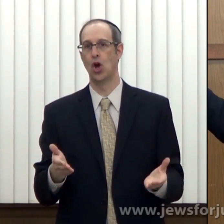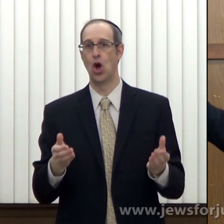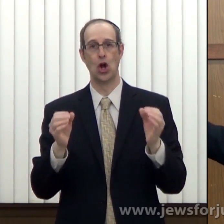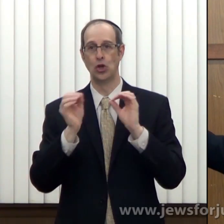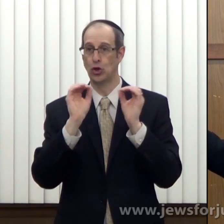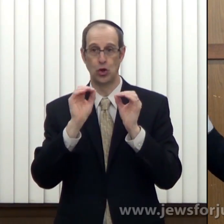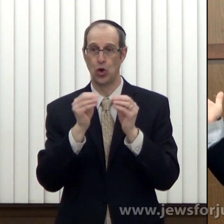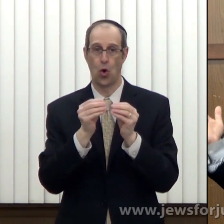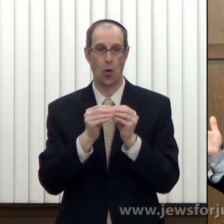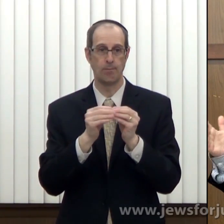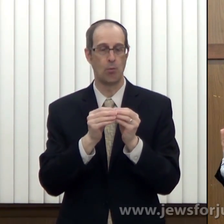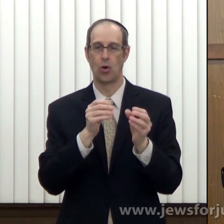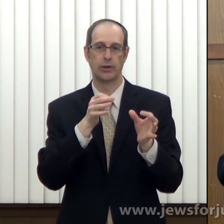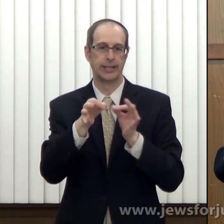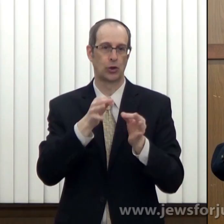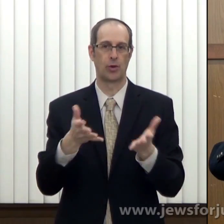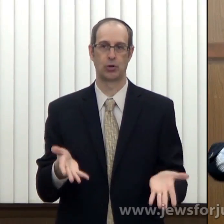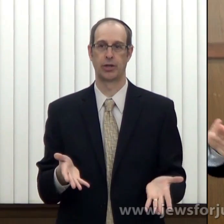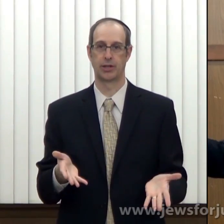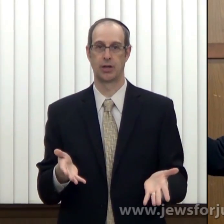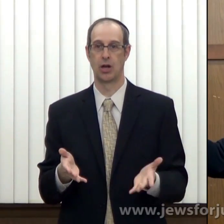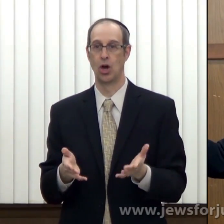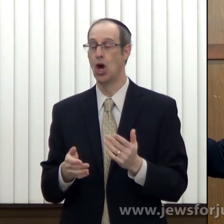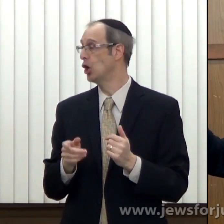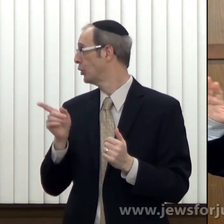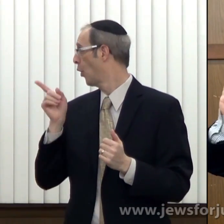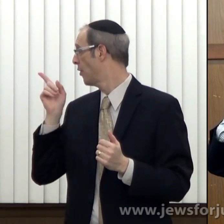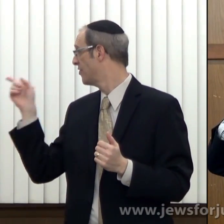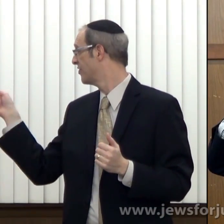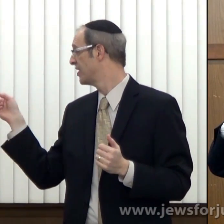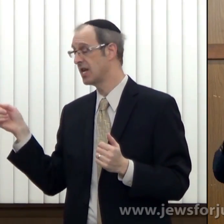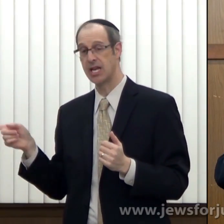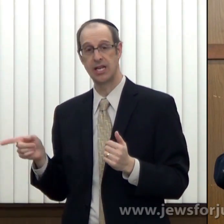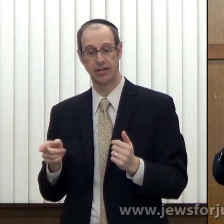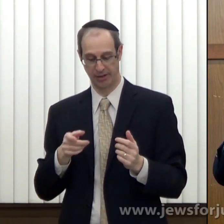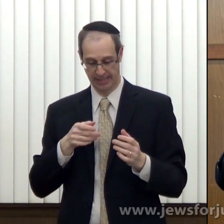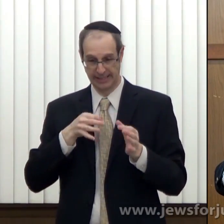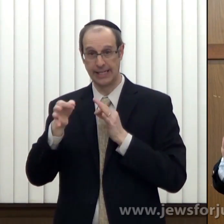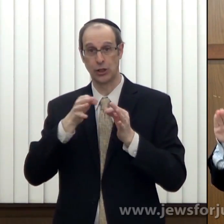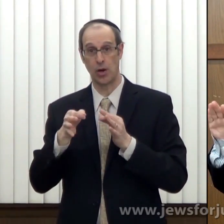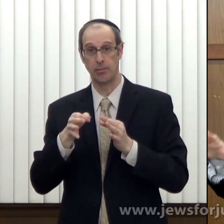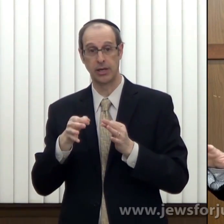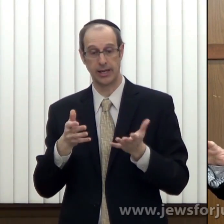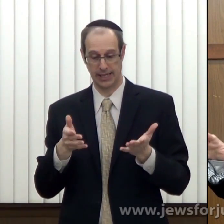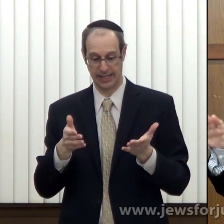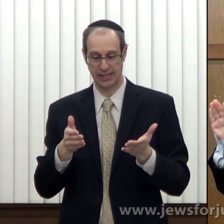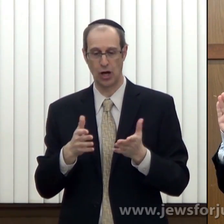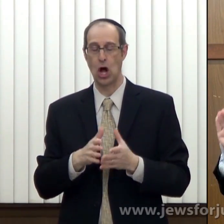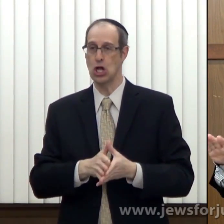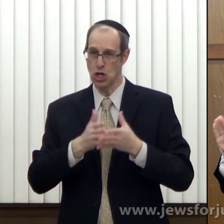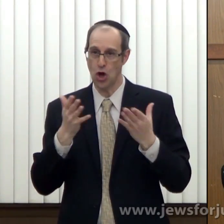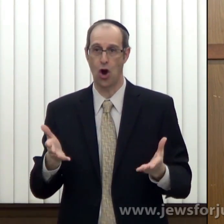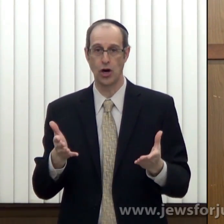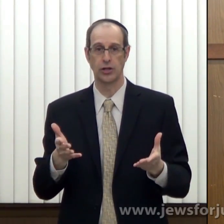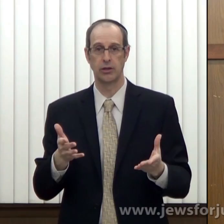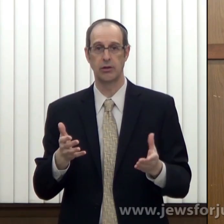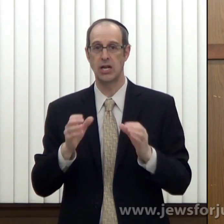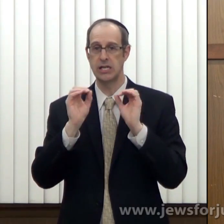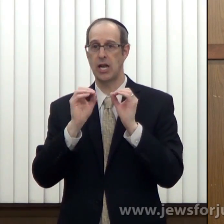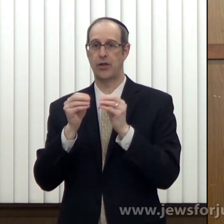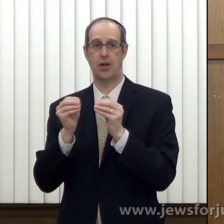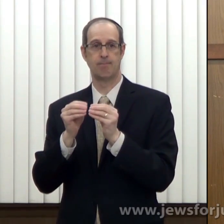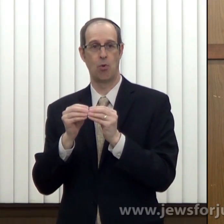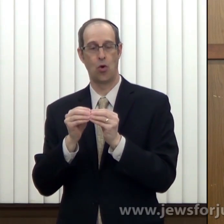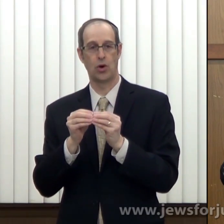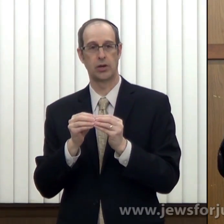this description I've given you is exhaustive. There's not anything else in the Bible about a descendant